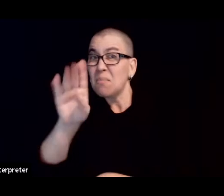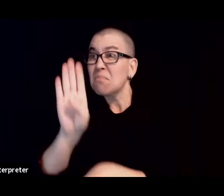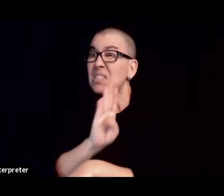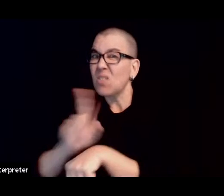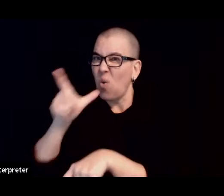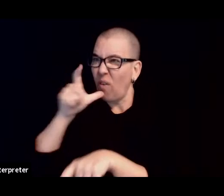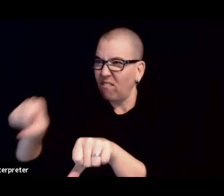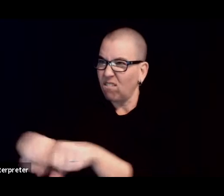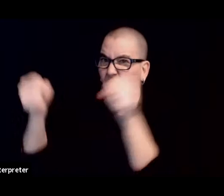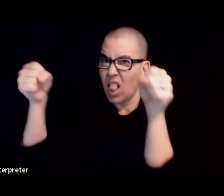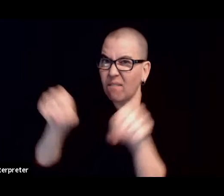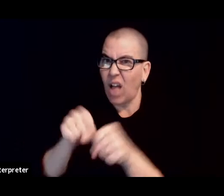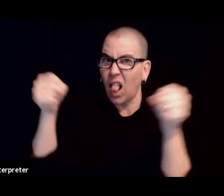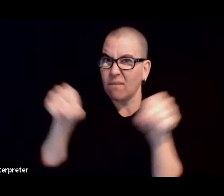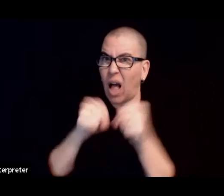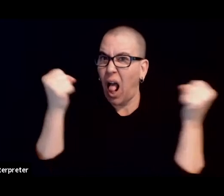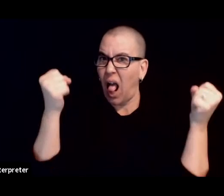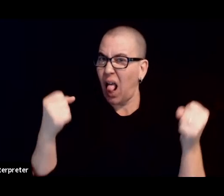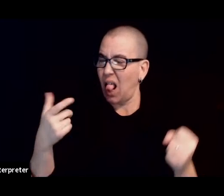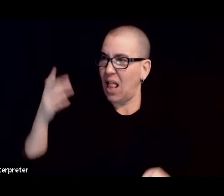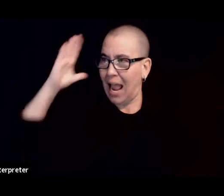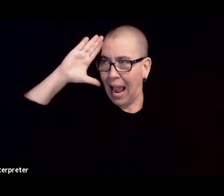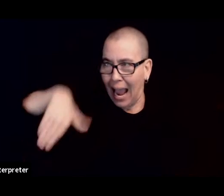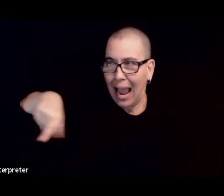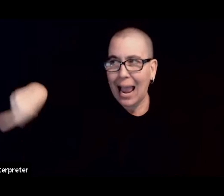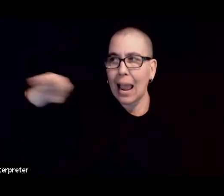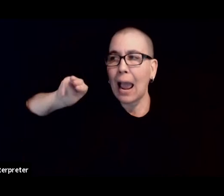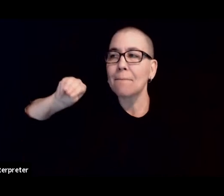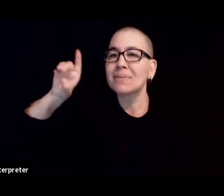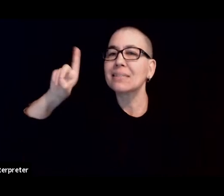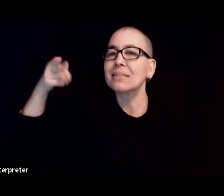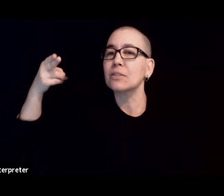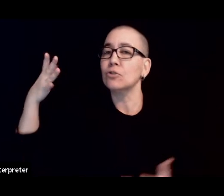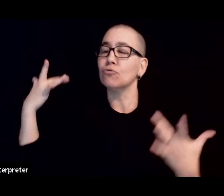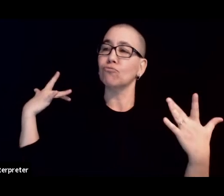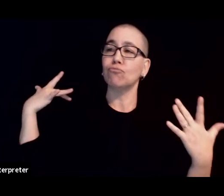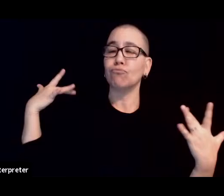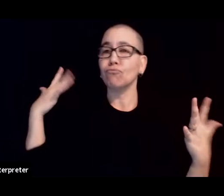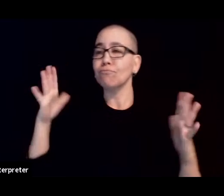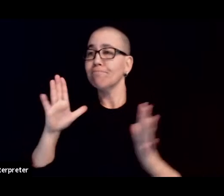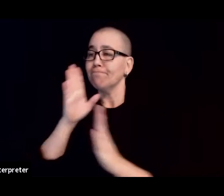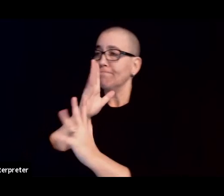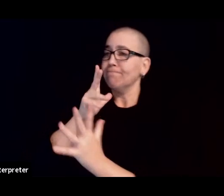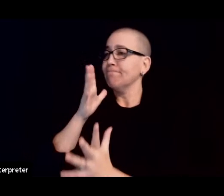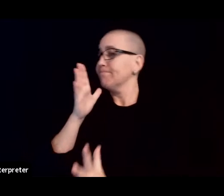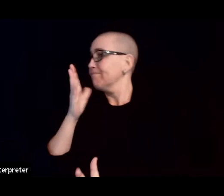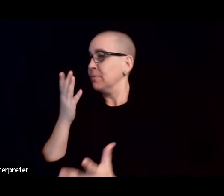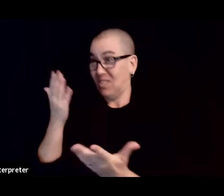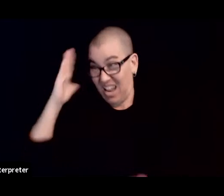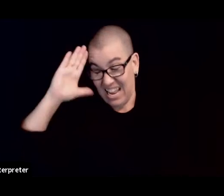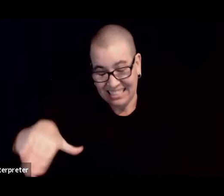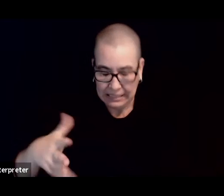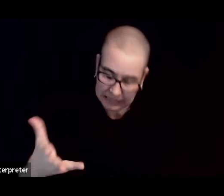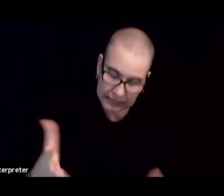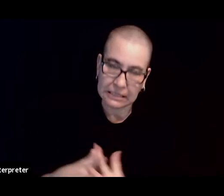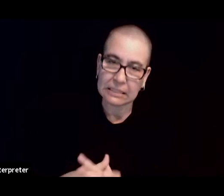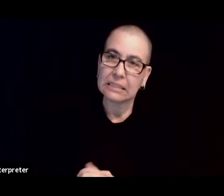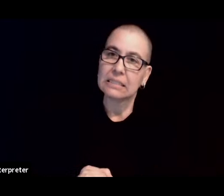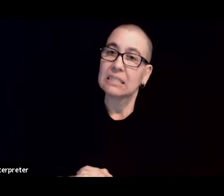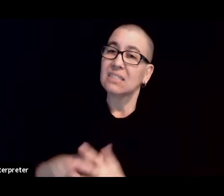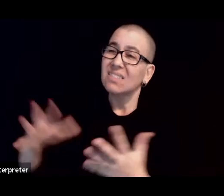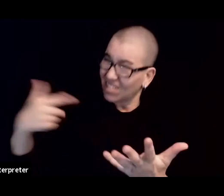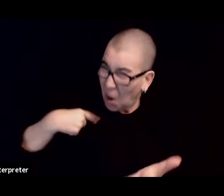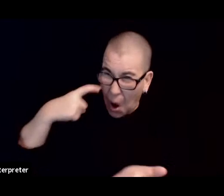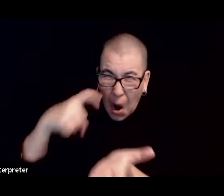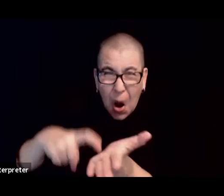encouraging people to patronize businesses that are violating the governor's order. But we have all seen videos of folks in